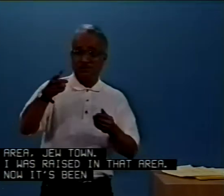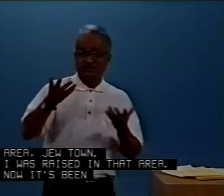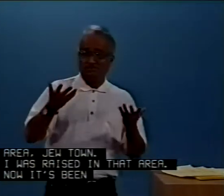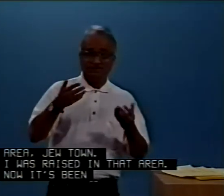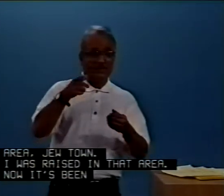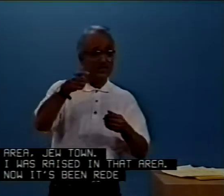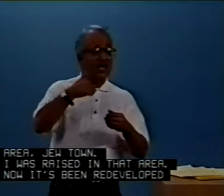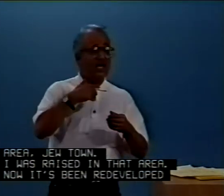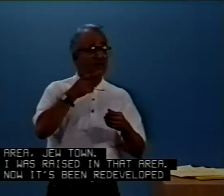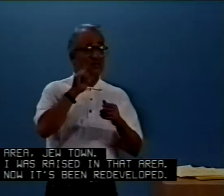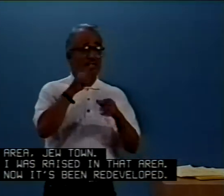My mom,